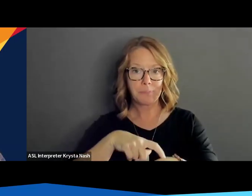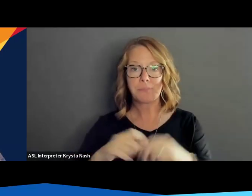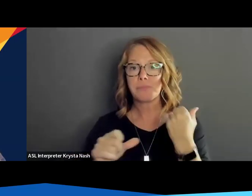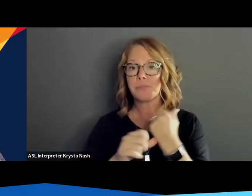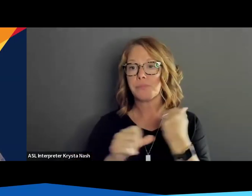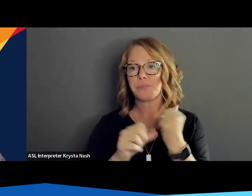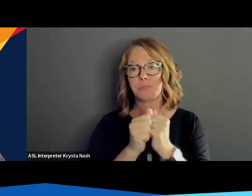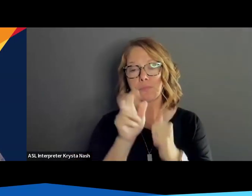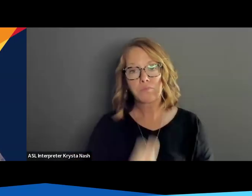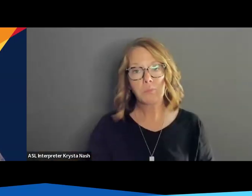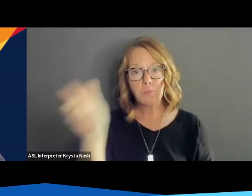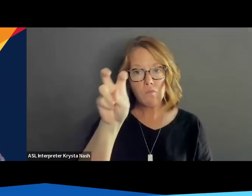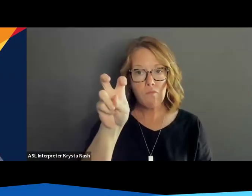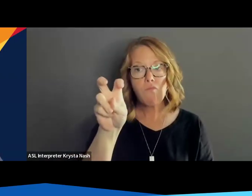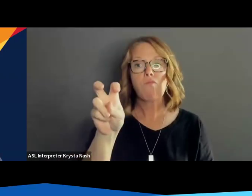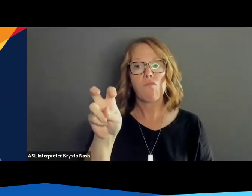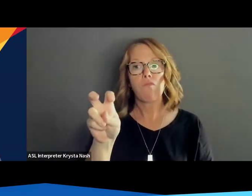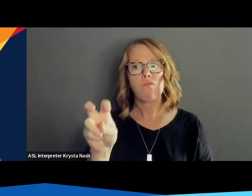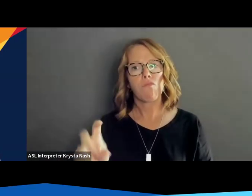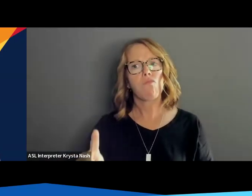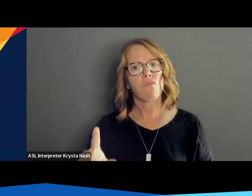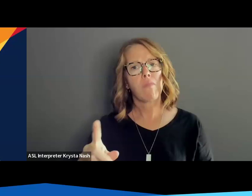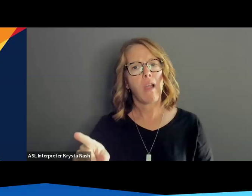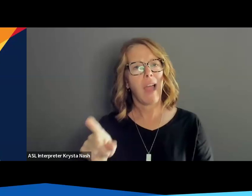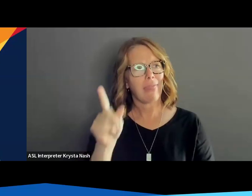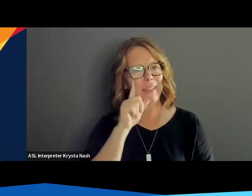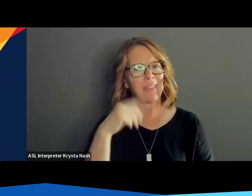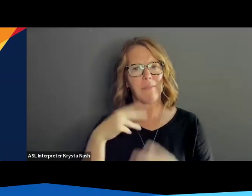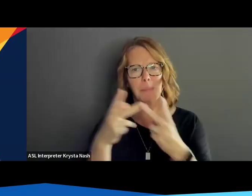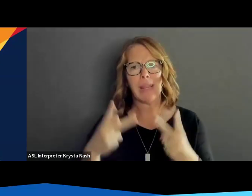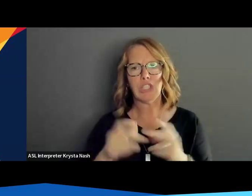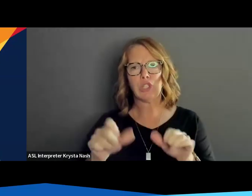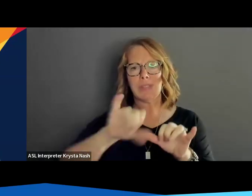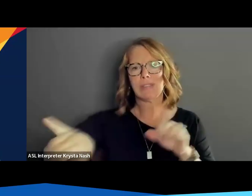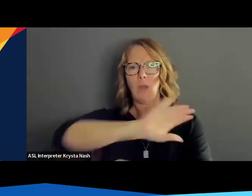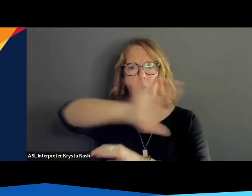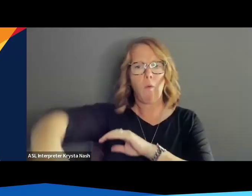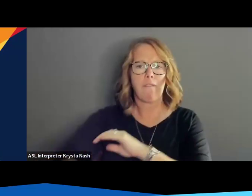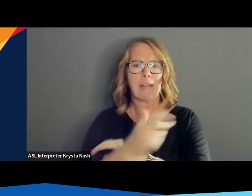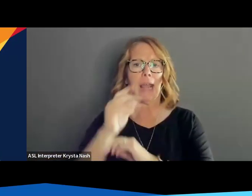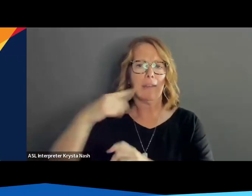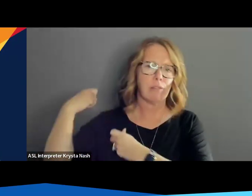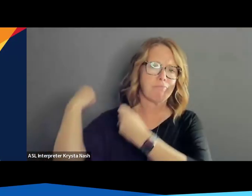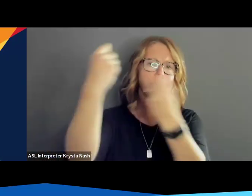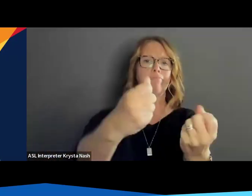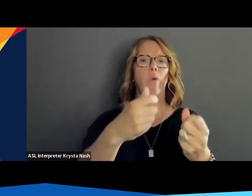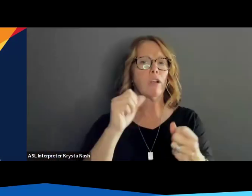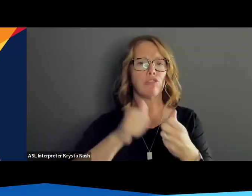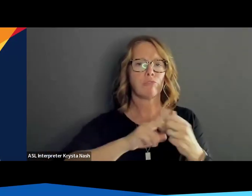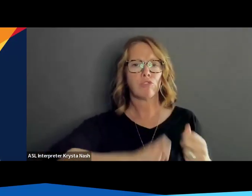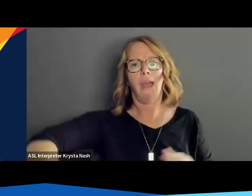with travel. And I understand that they have a place where you can stay overnight if you're traveling from a distance and can't get